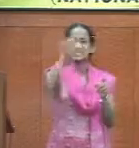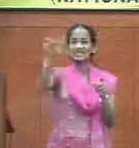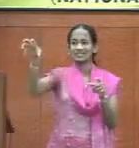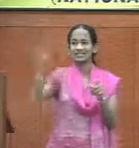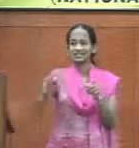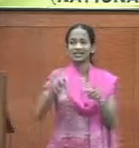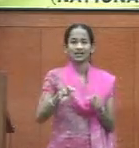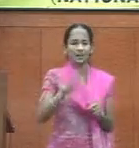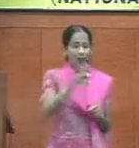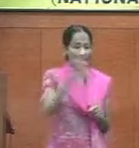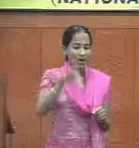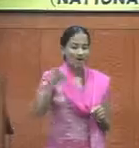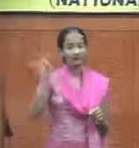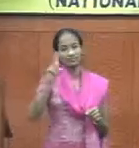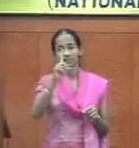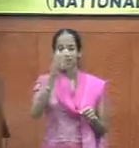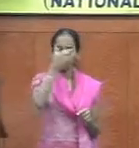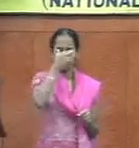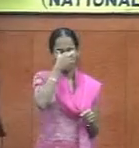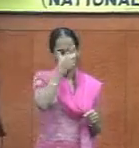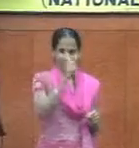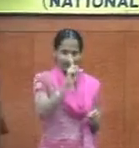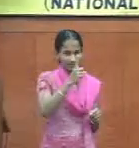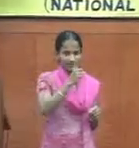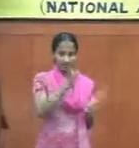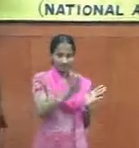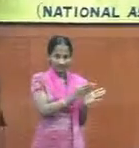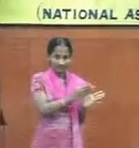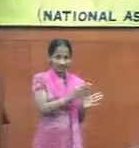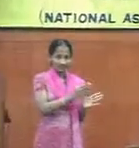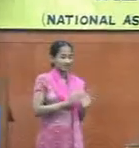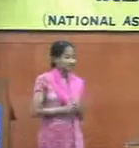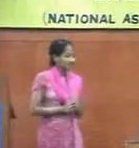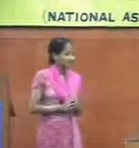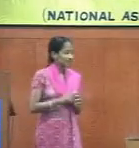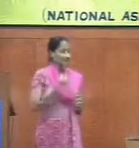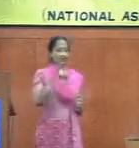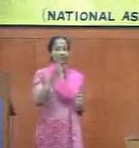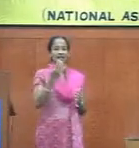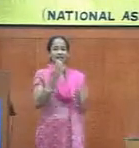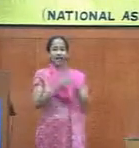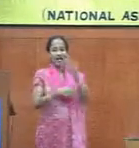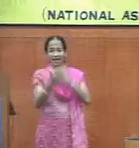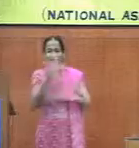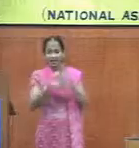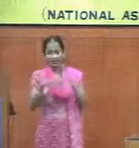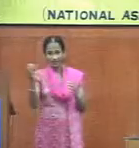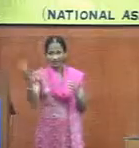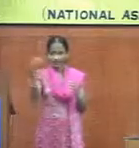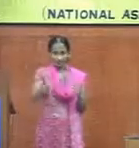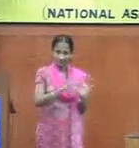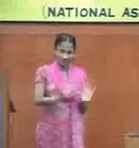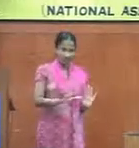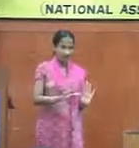committee were in the blind category. They put a visually impaired person in the orthopedically impaired category. They put